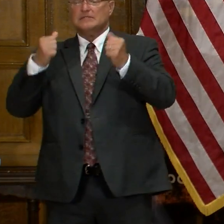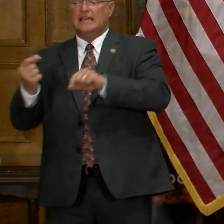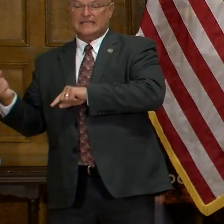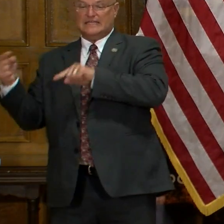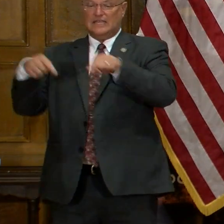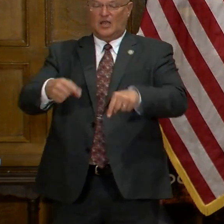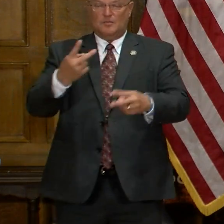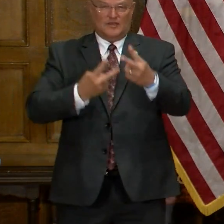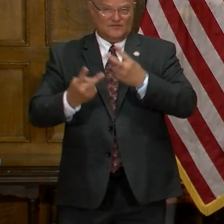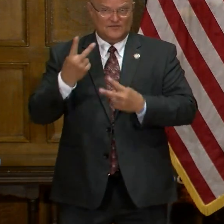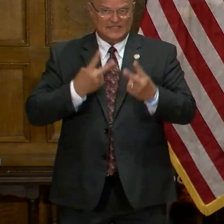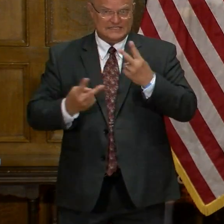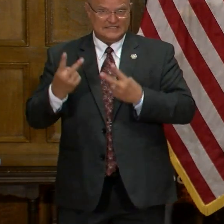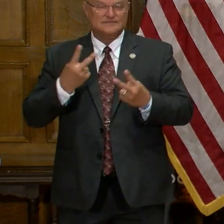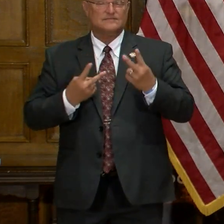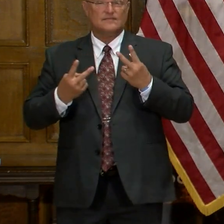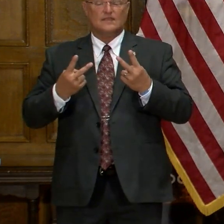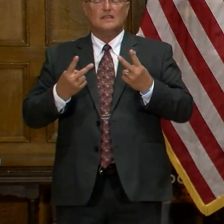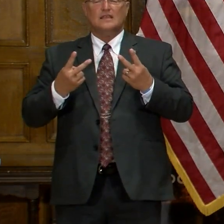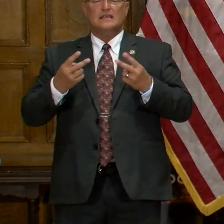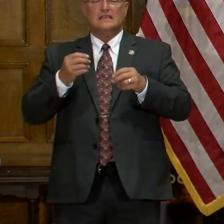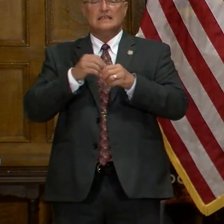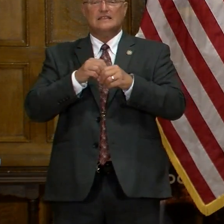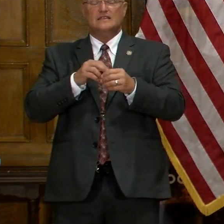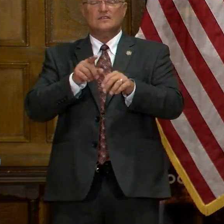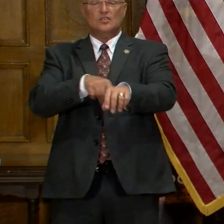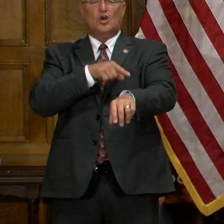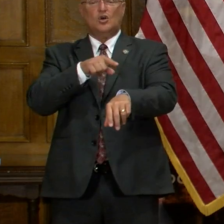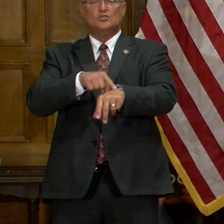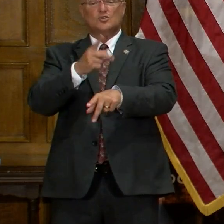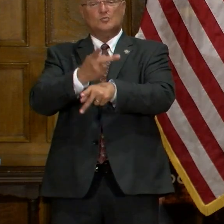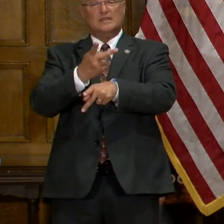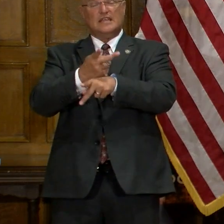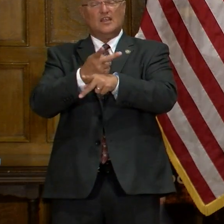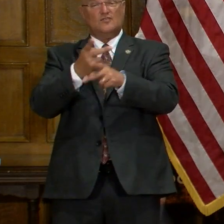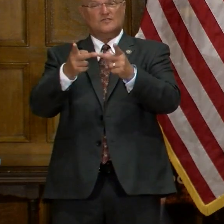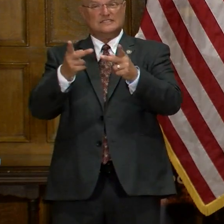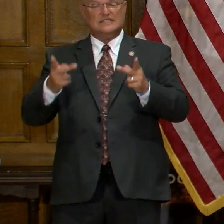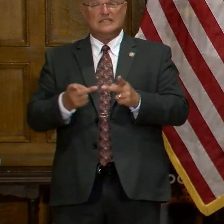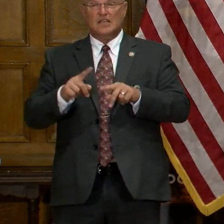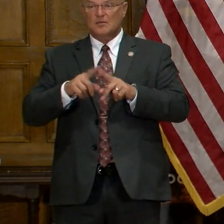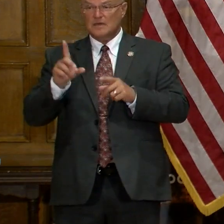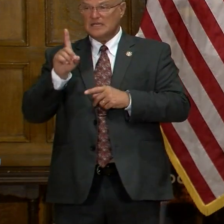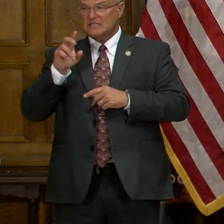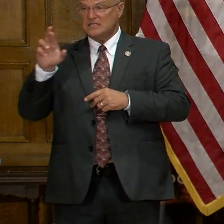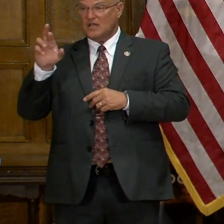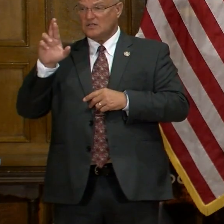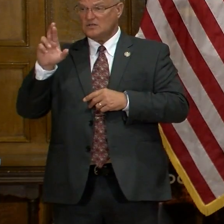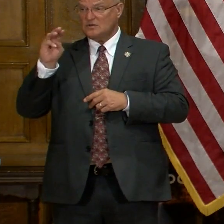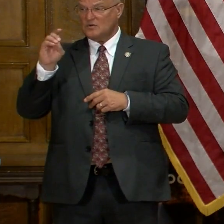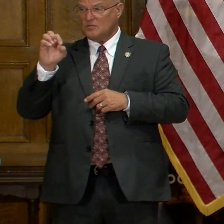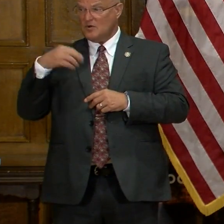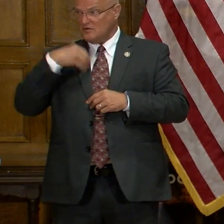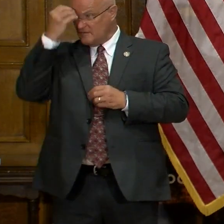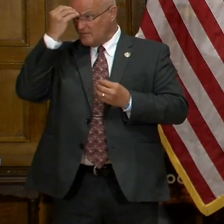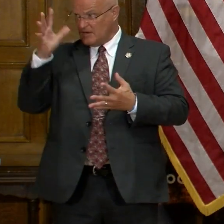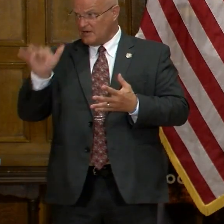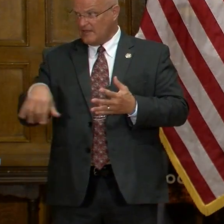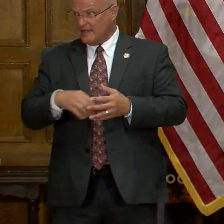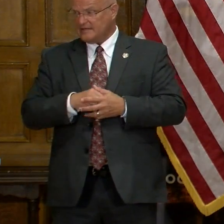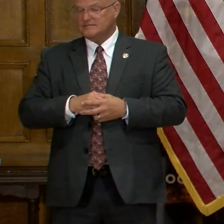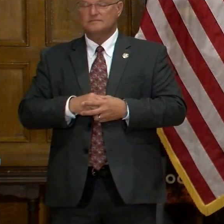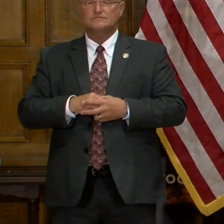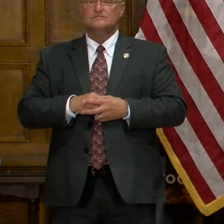can visit their loved ones in the long-term care facility. But Dr. Romero, did you have any information on